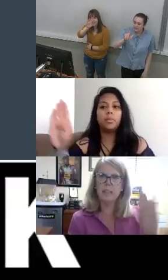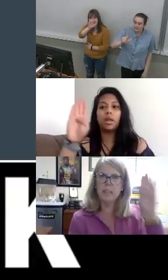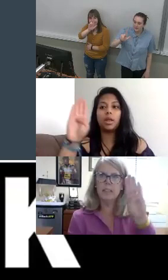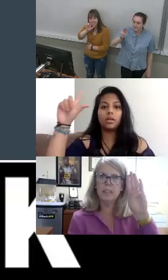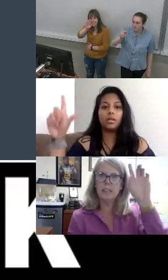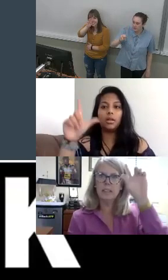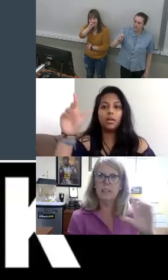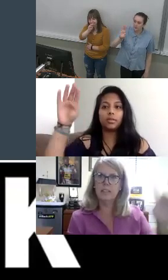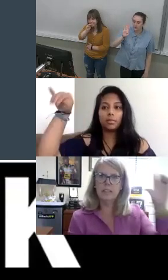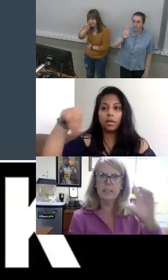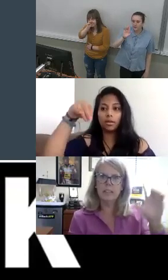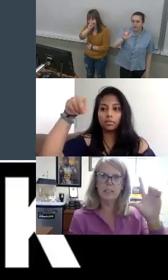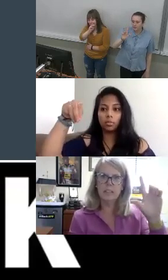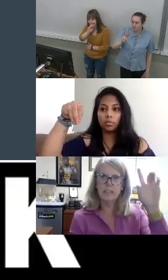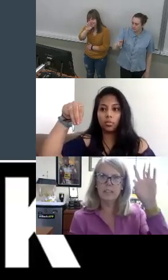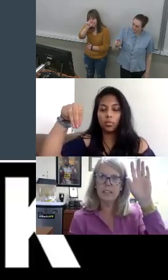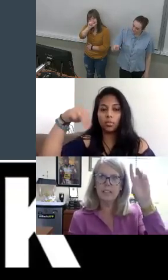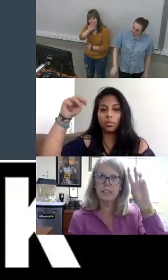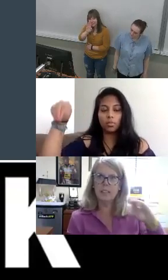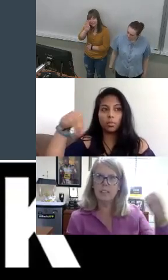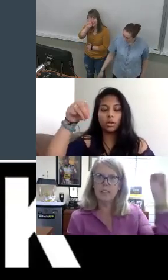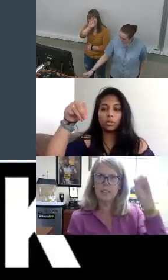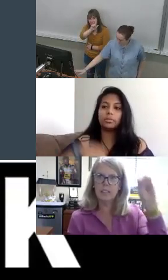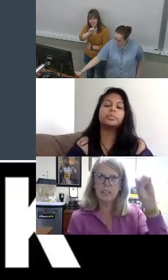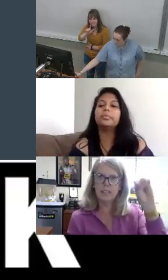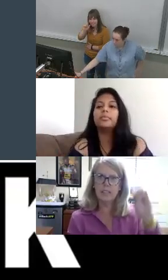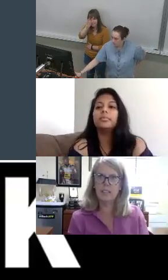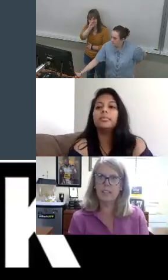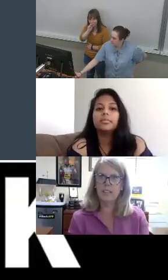Black Lives Matter or BLM.